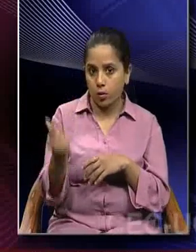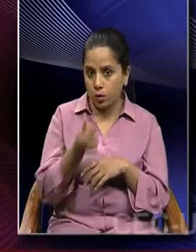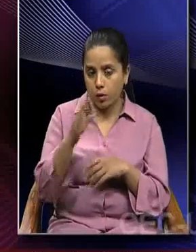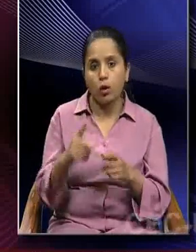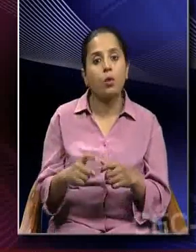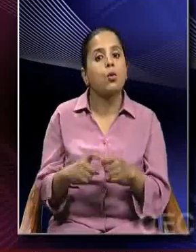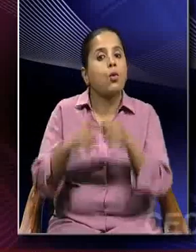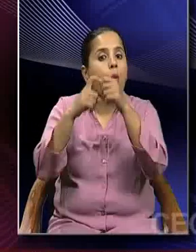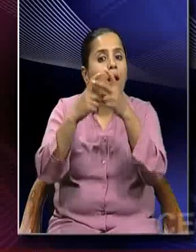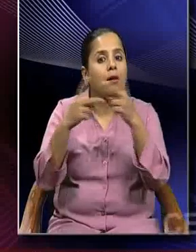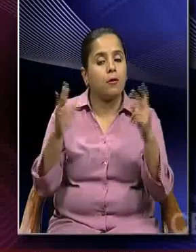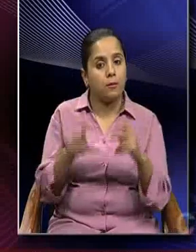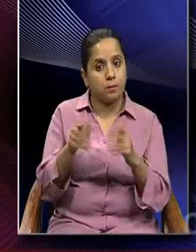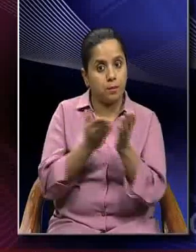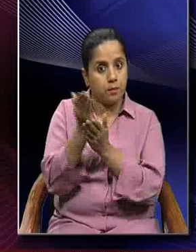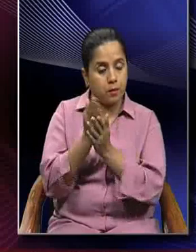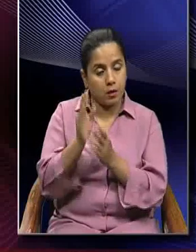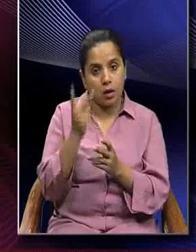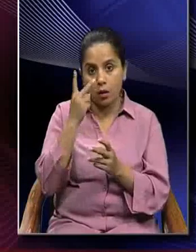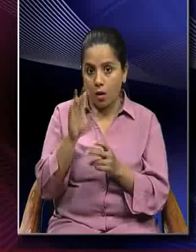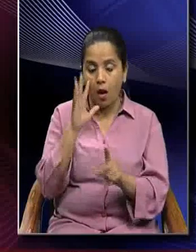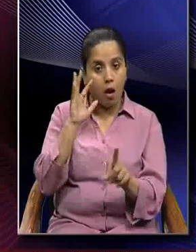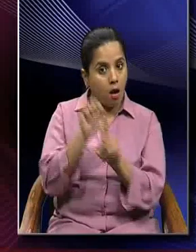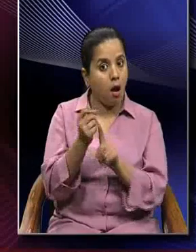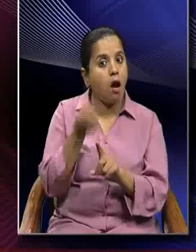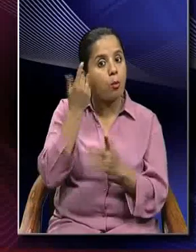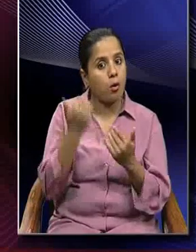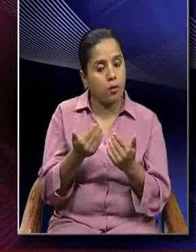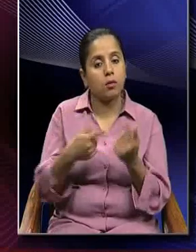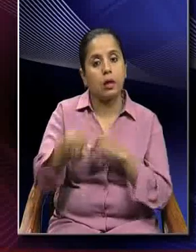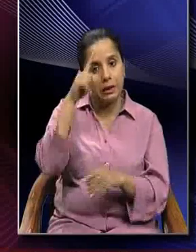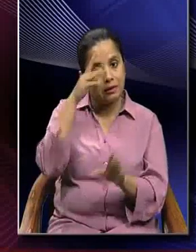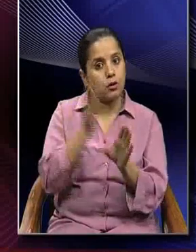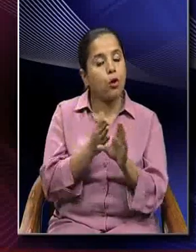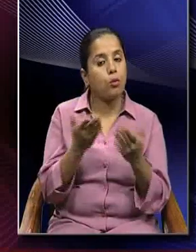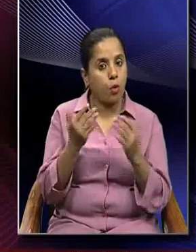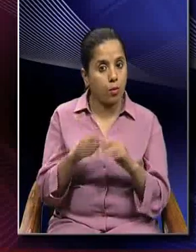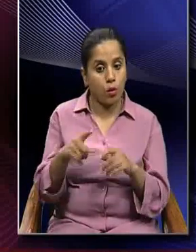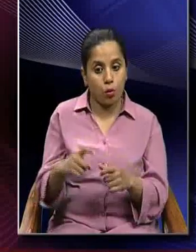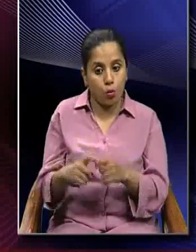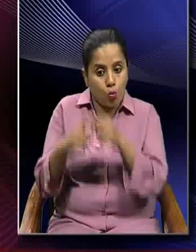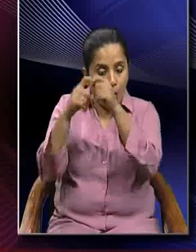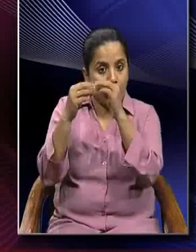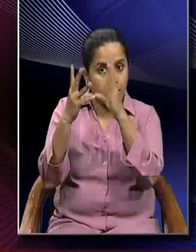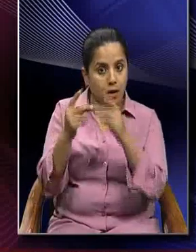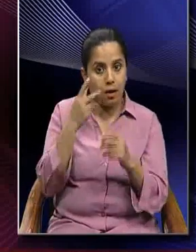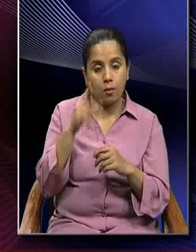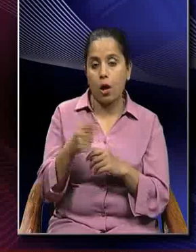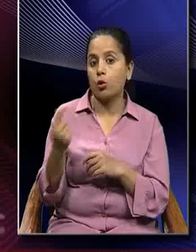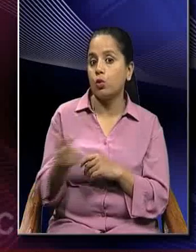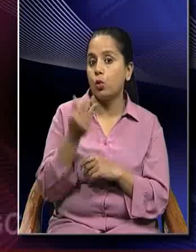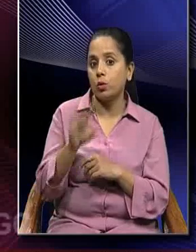qualitative methodologies has had a notable influence on the field of psychology. Qualitative approaches have been used